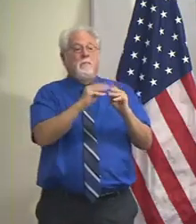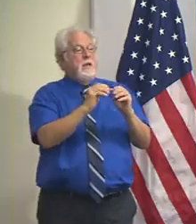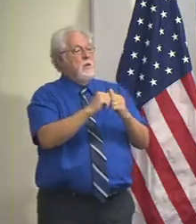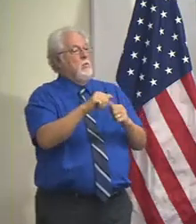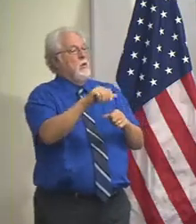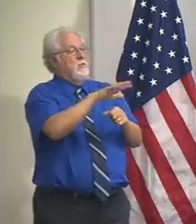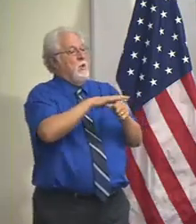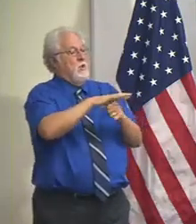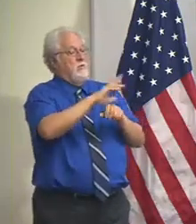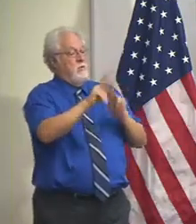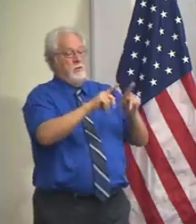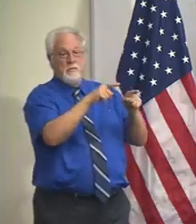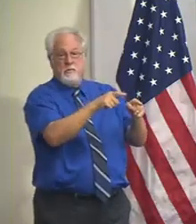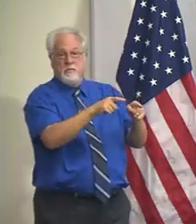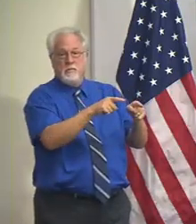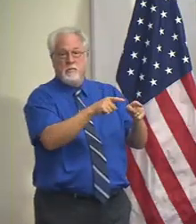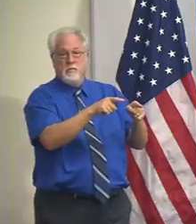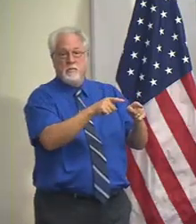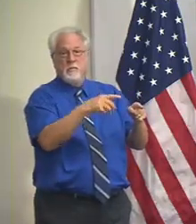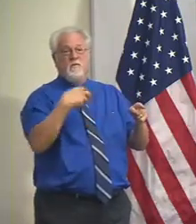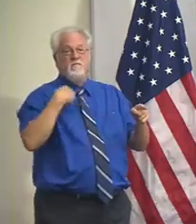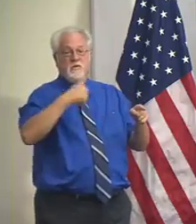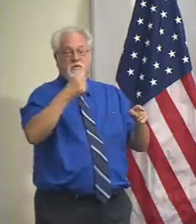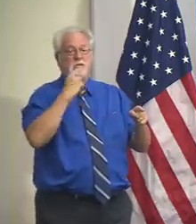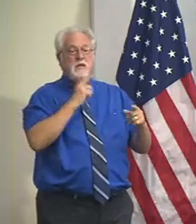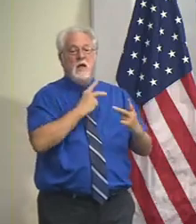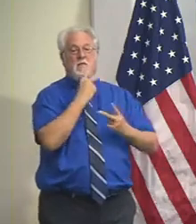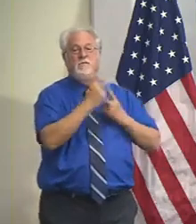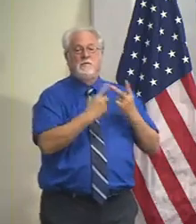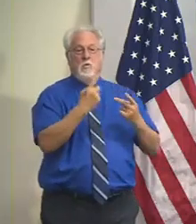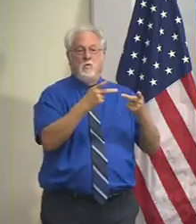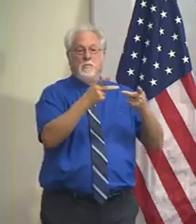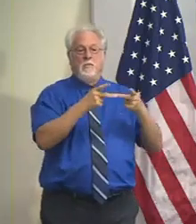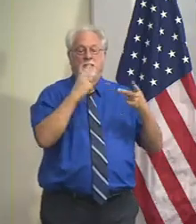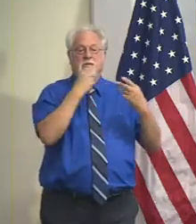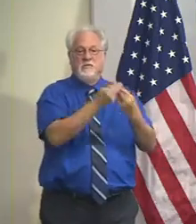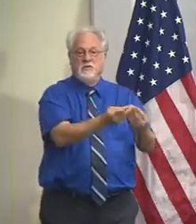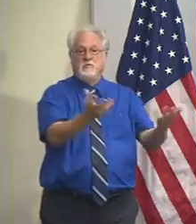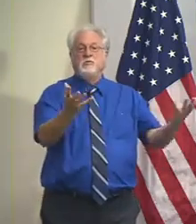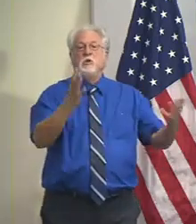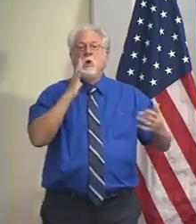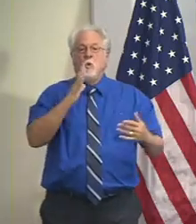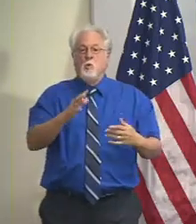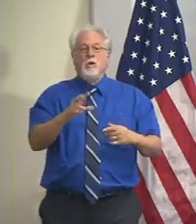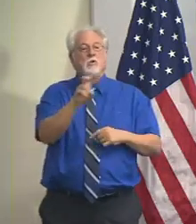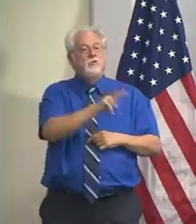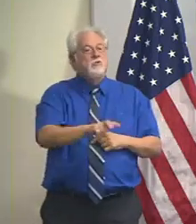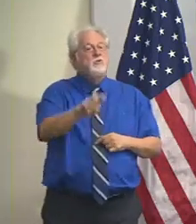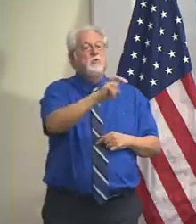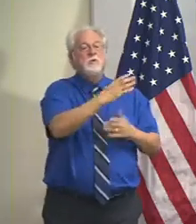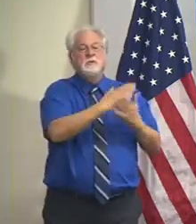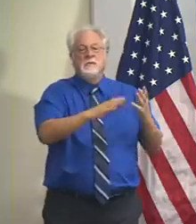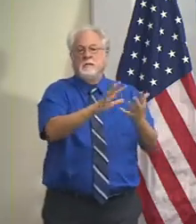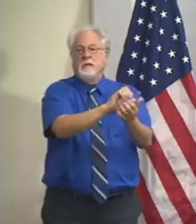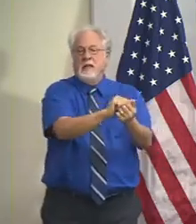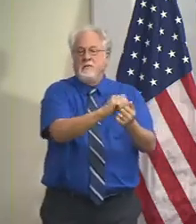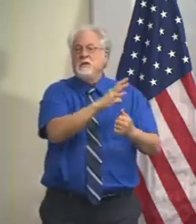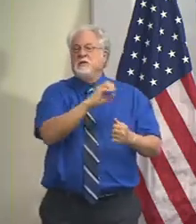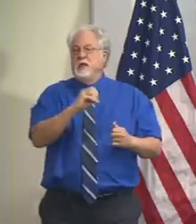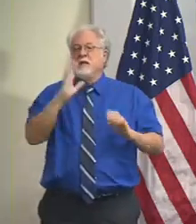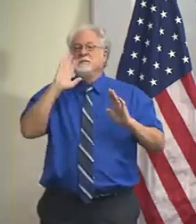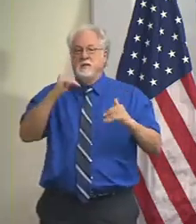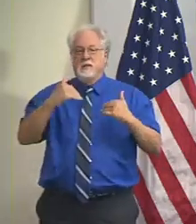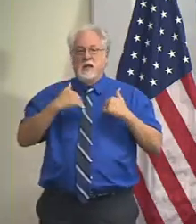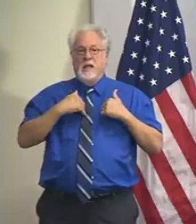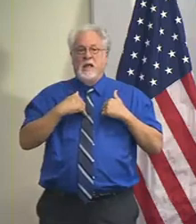local officials. I'll visit one of the points of distribution sites. We will tour some of the damage, and I expect to